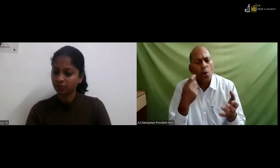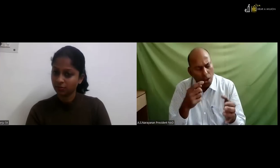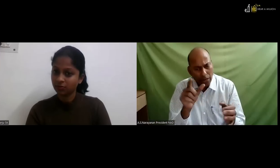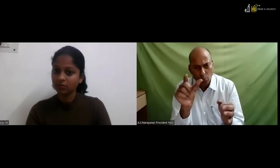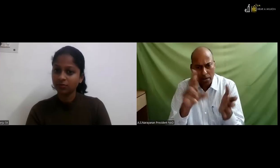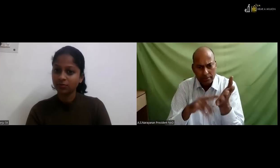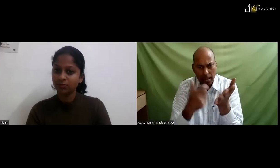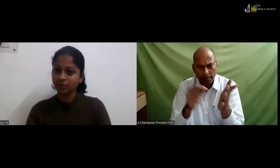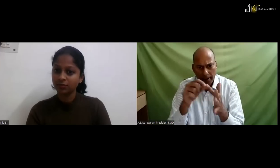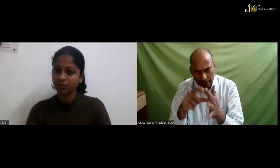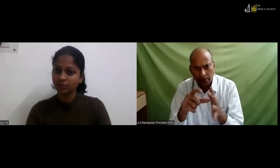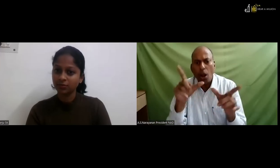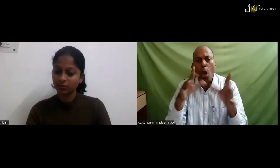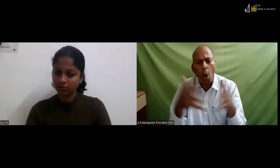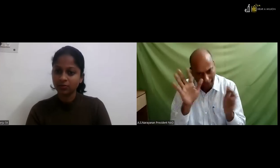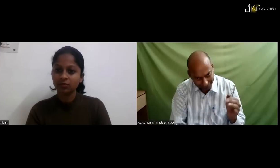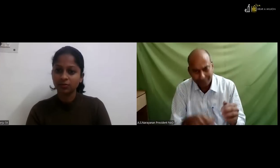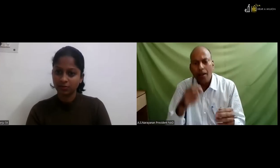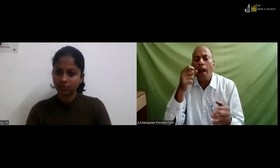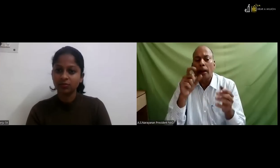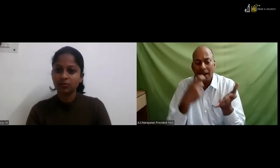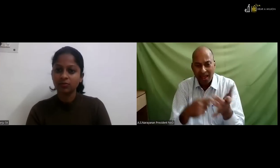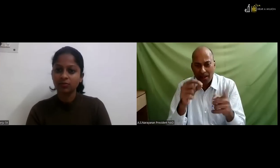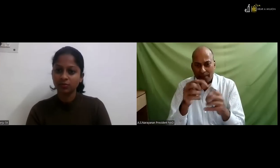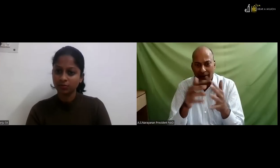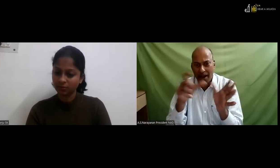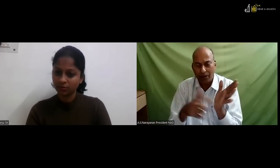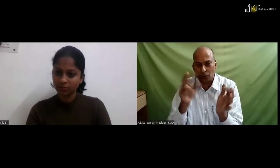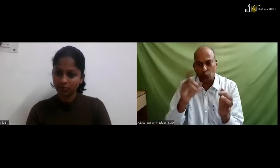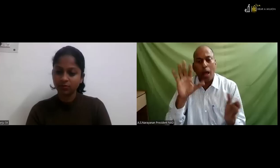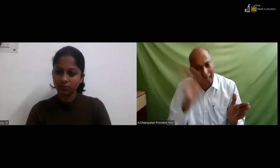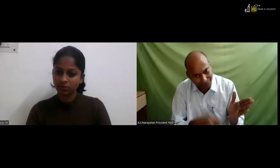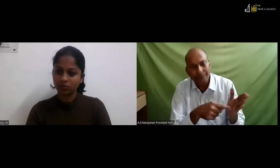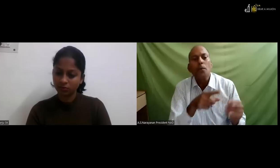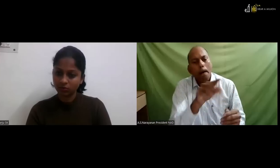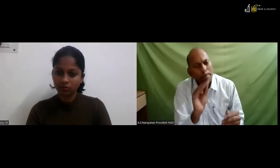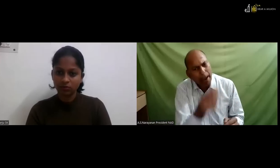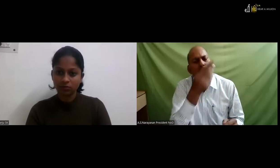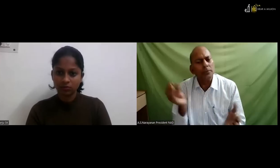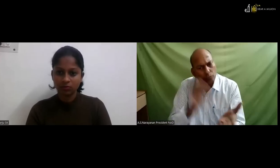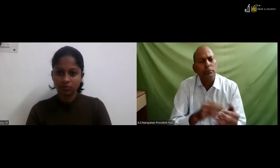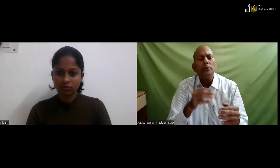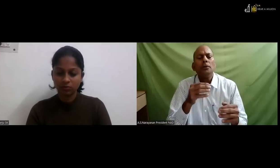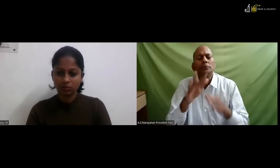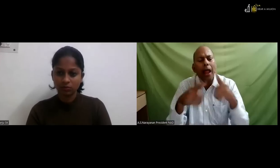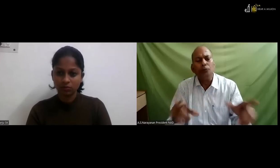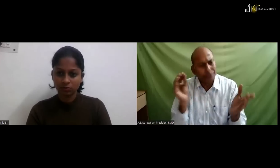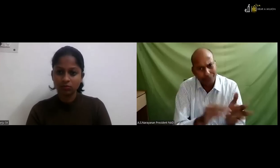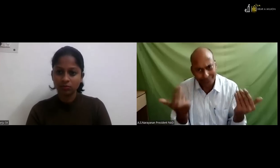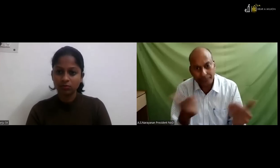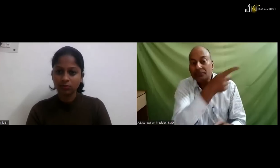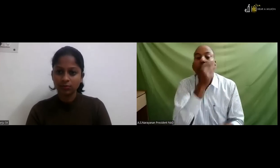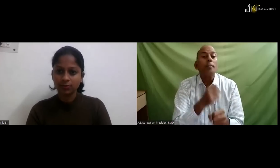just explained them about everything that what we can do, like how we can approach and gather data about